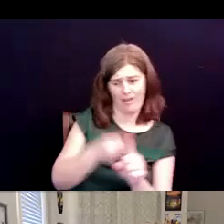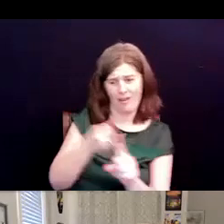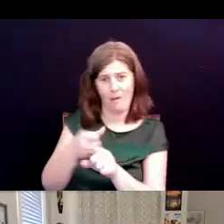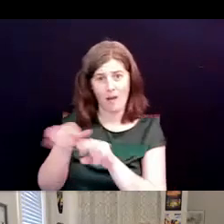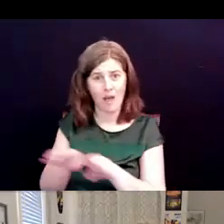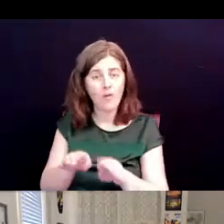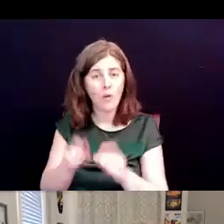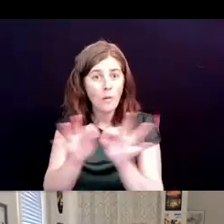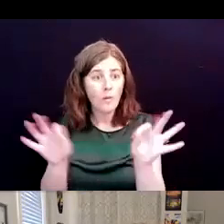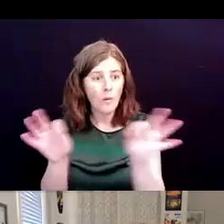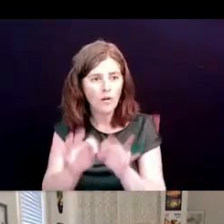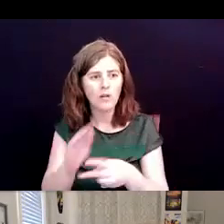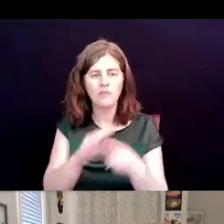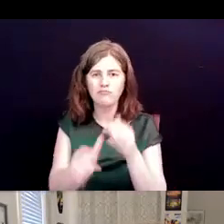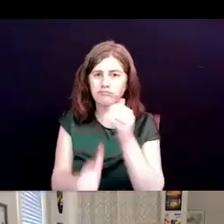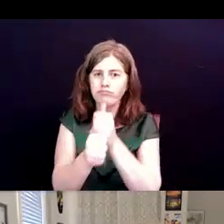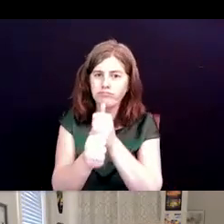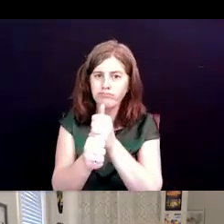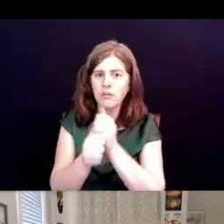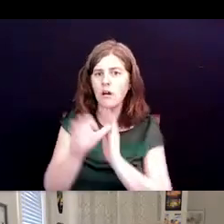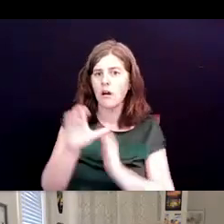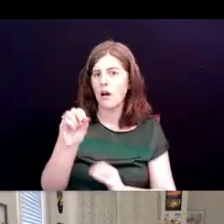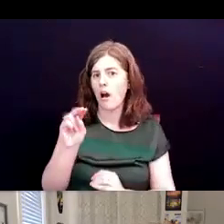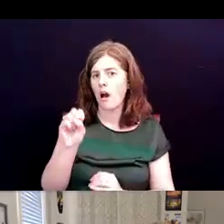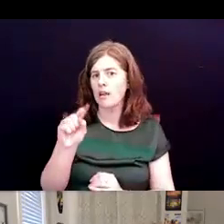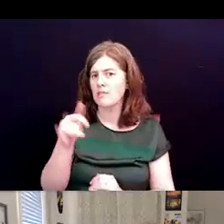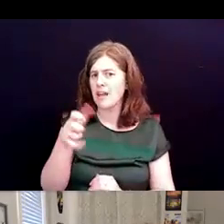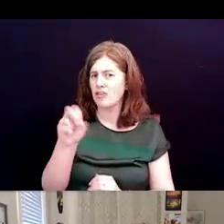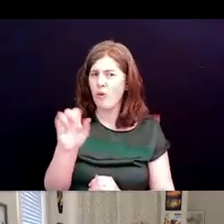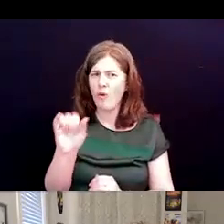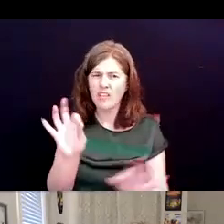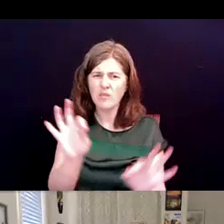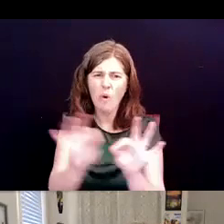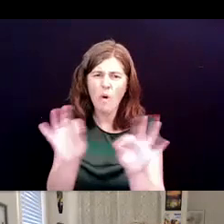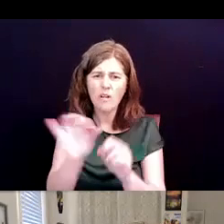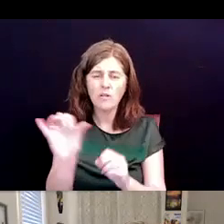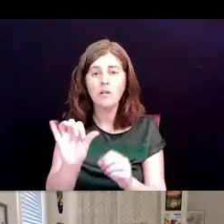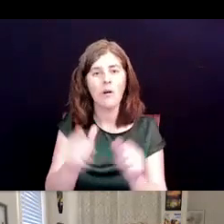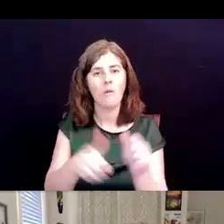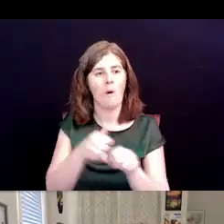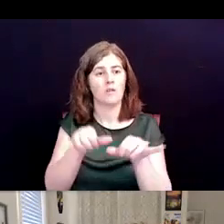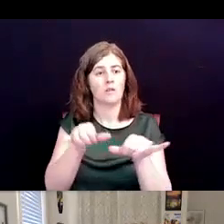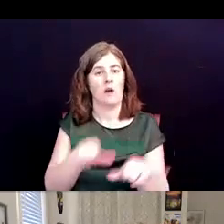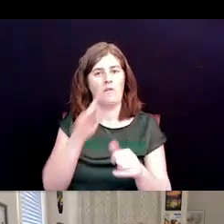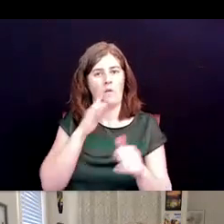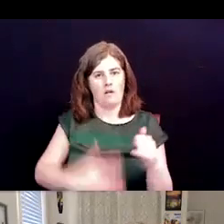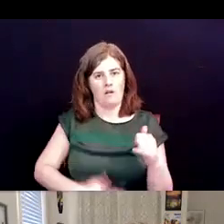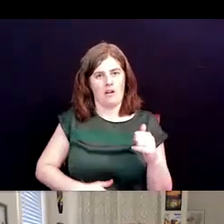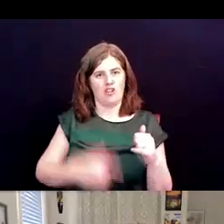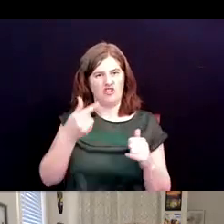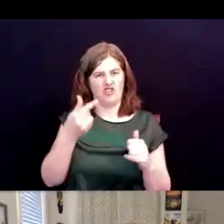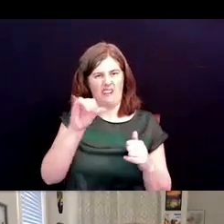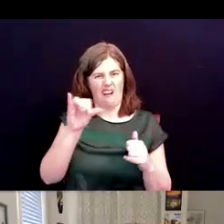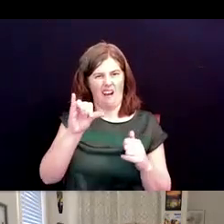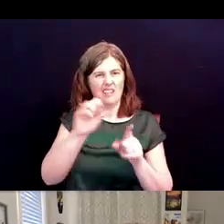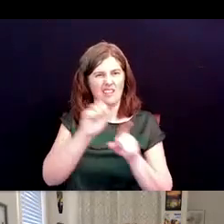that. Constipation, though, is also another one. So constipation is the most common of the GI conditions, the gastrointestinal